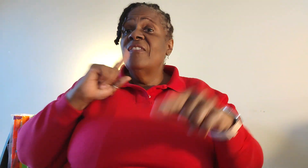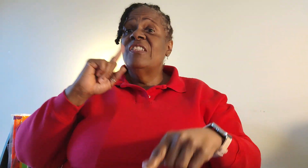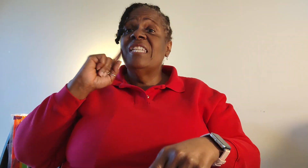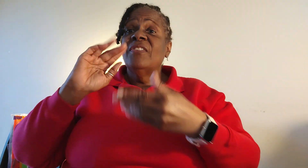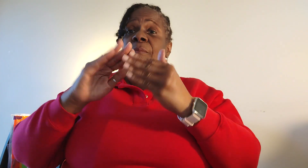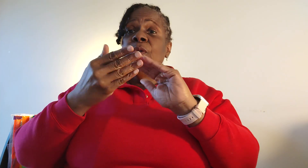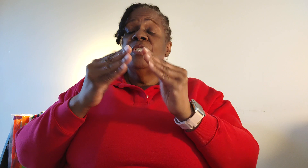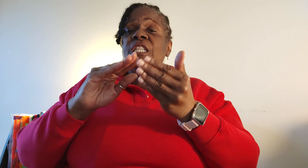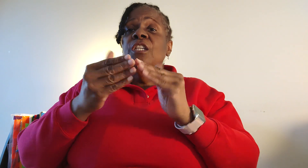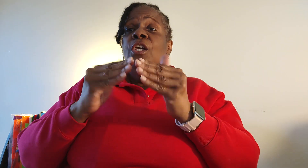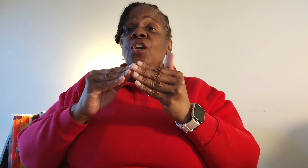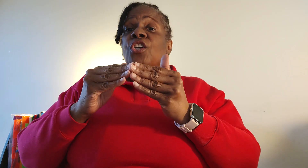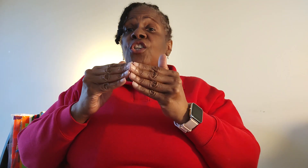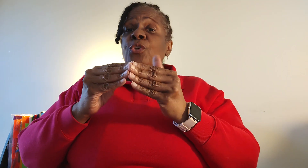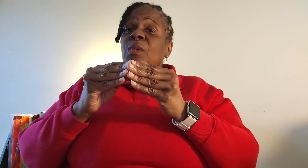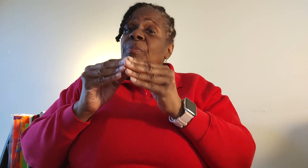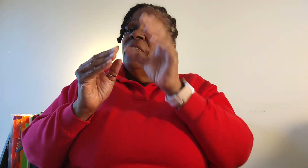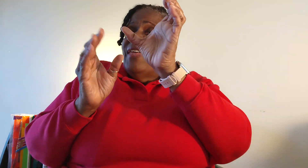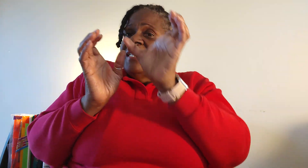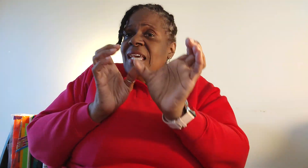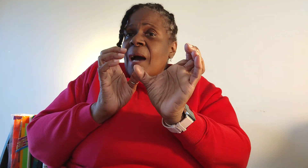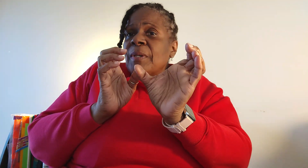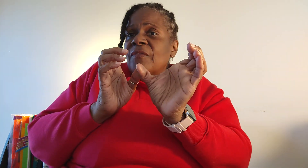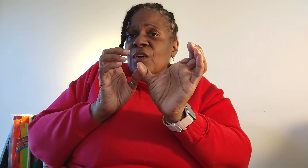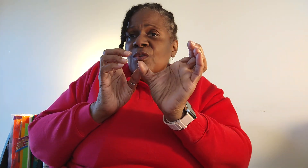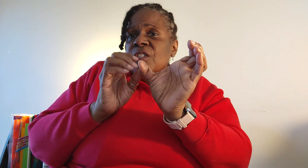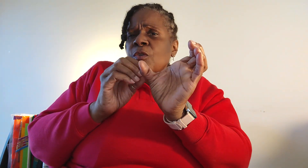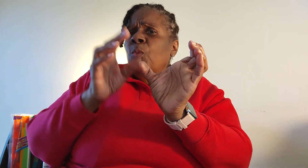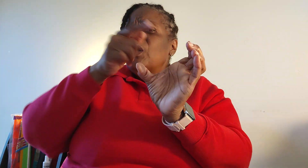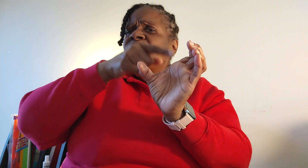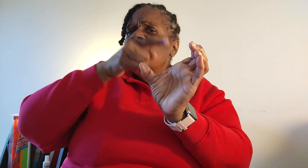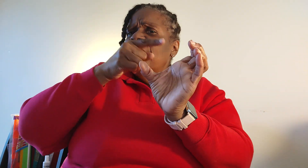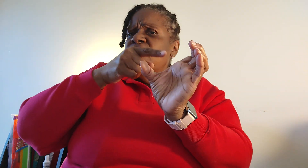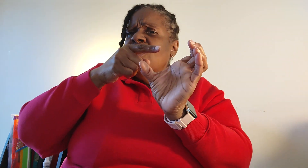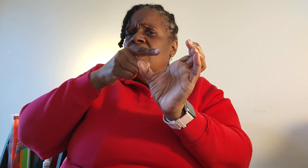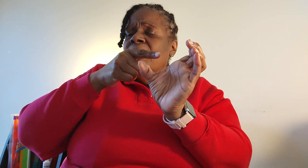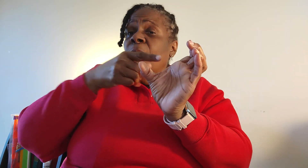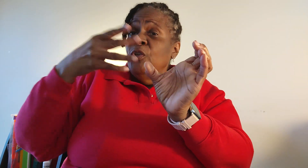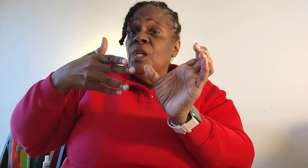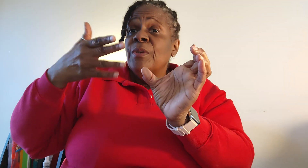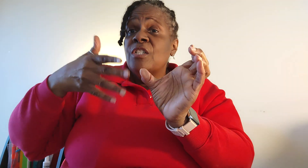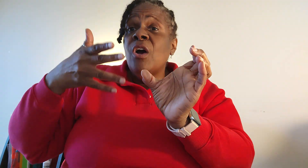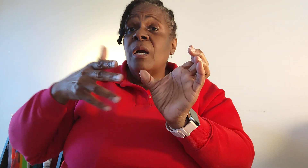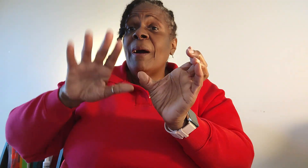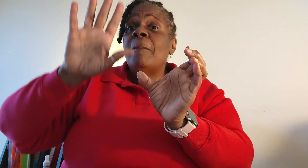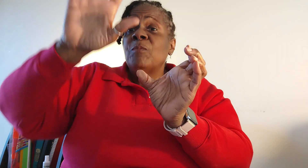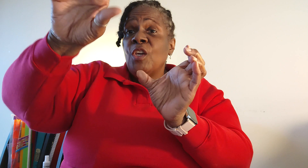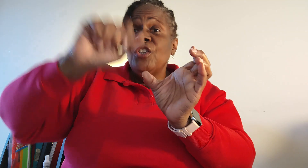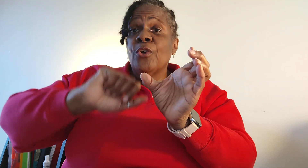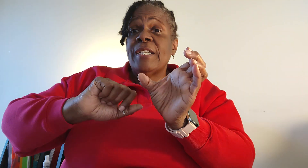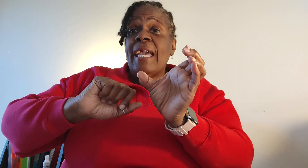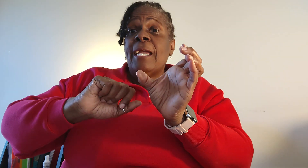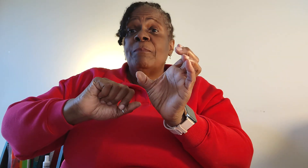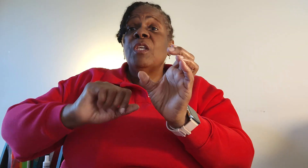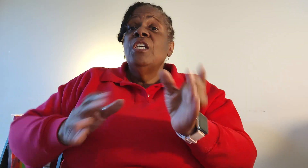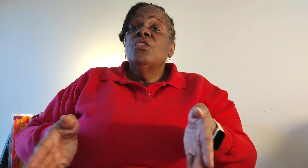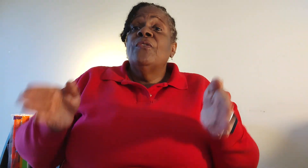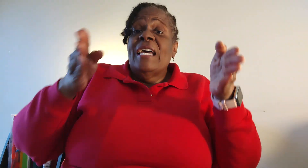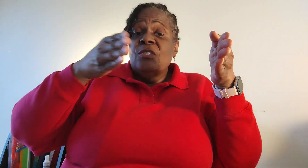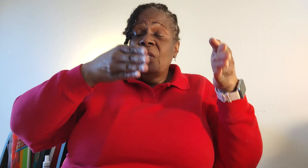the deaf community, you would put that topic first. So what are we getting ready to talk about? You're getting ready to talk about your name. So that's going to